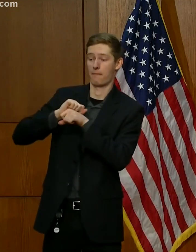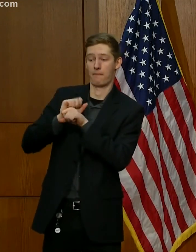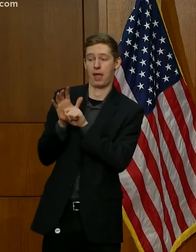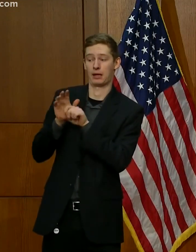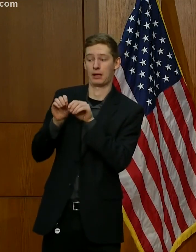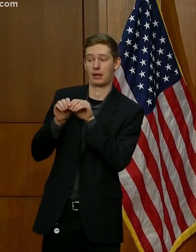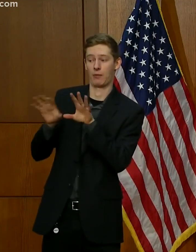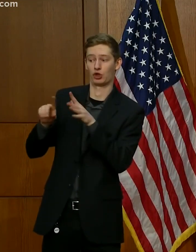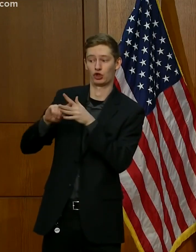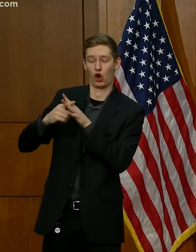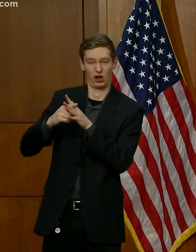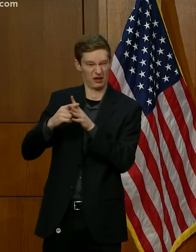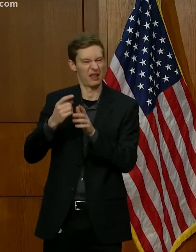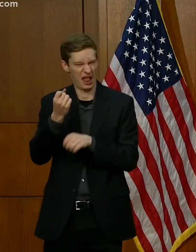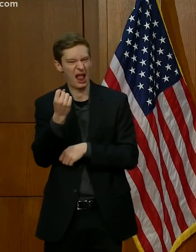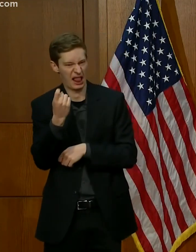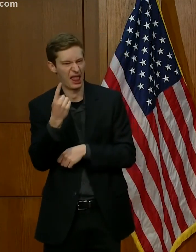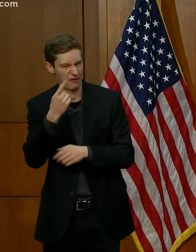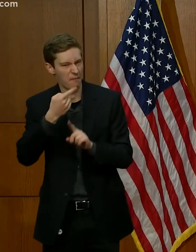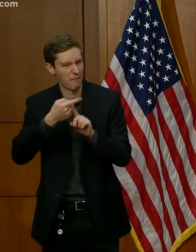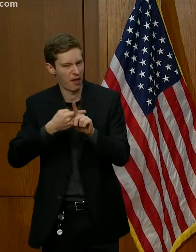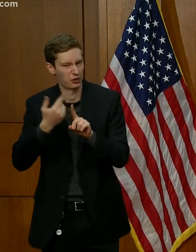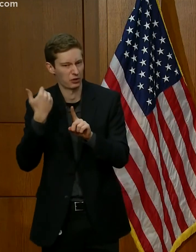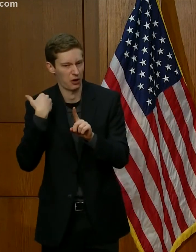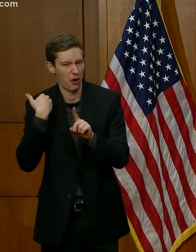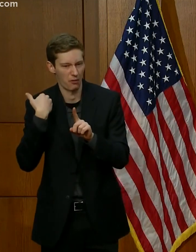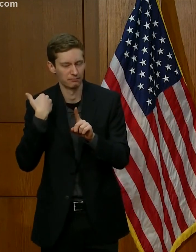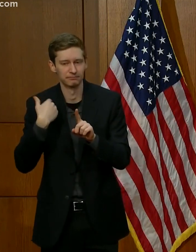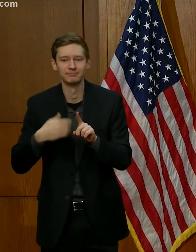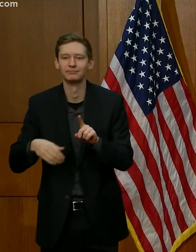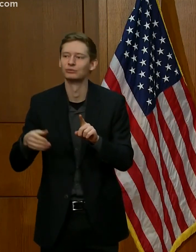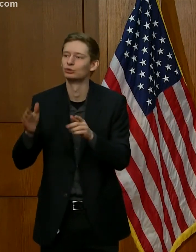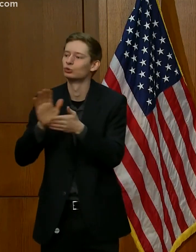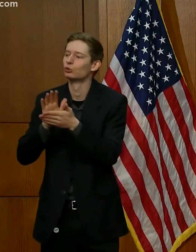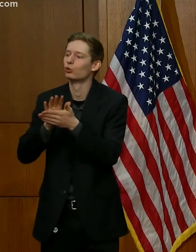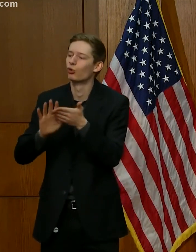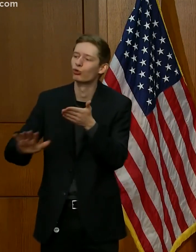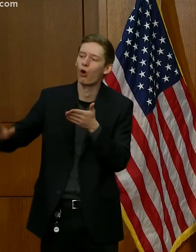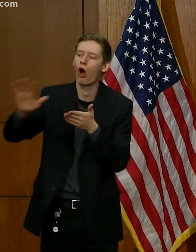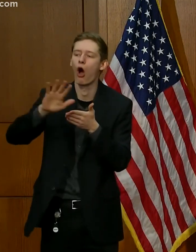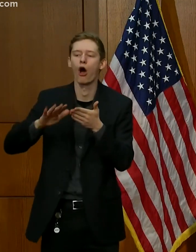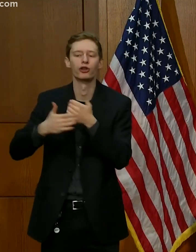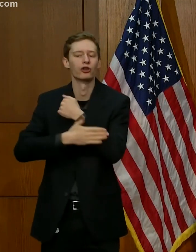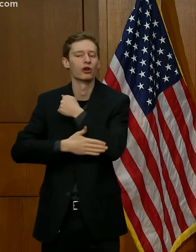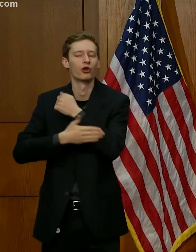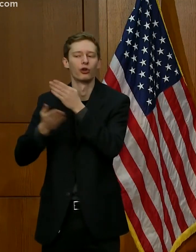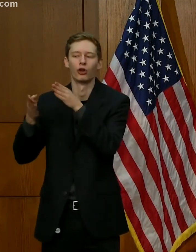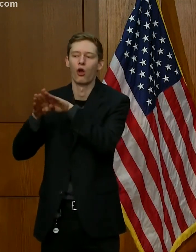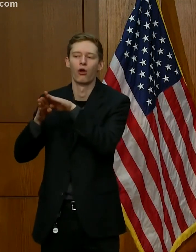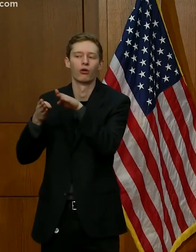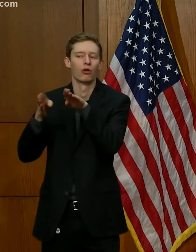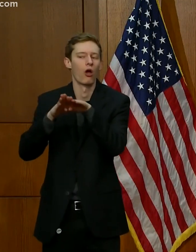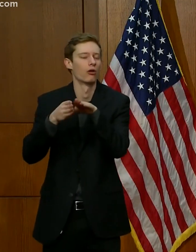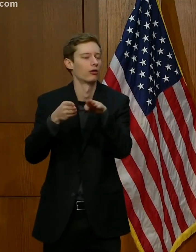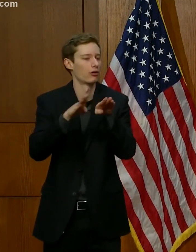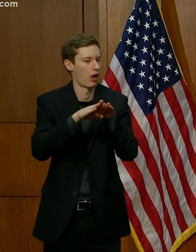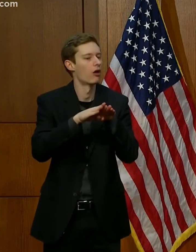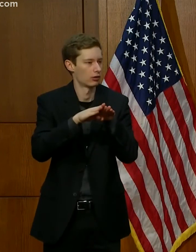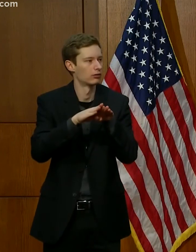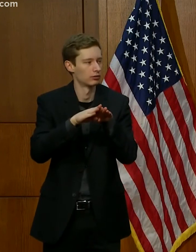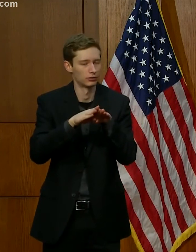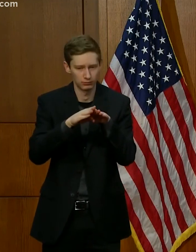11 months ago, schools around the country closed. As school divisions began developing plans for the